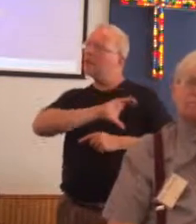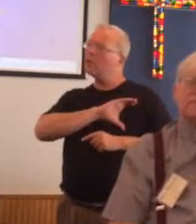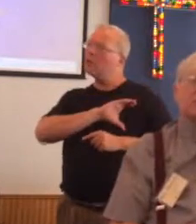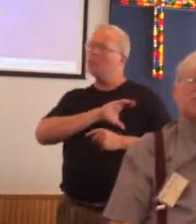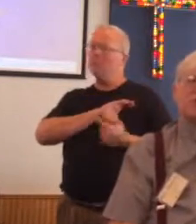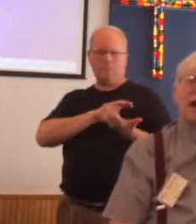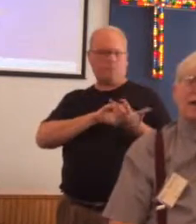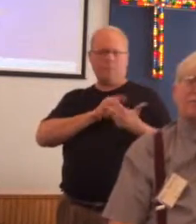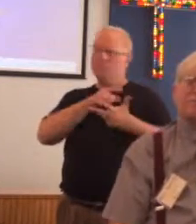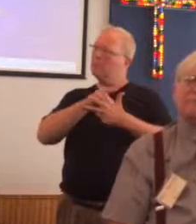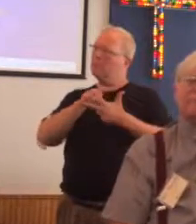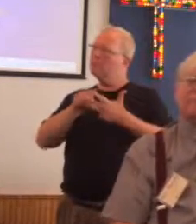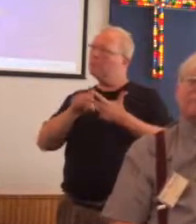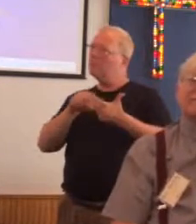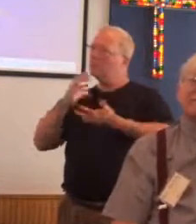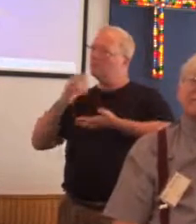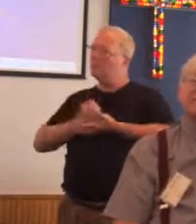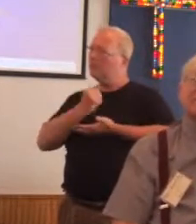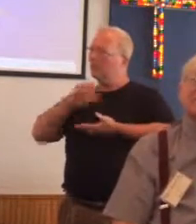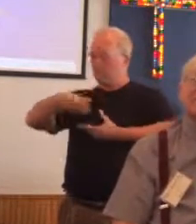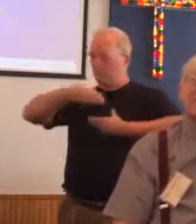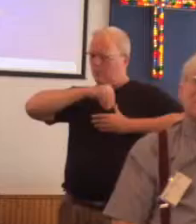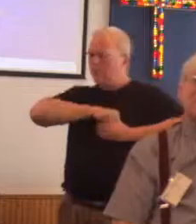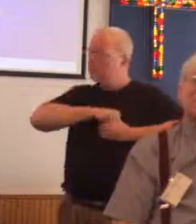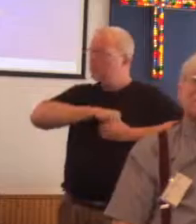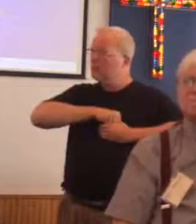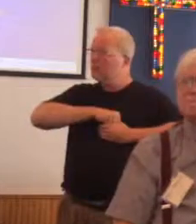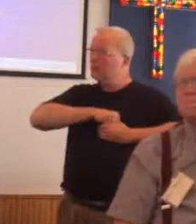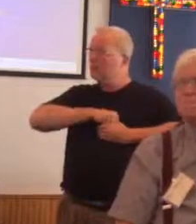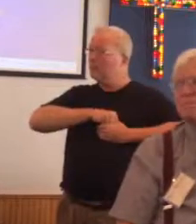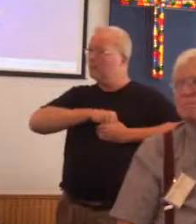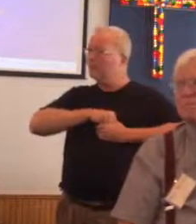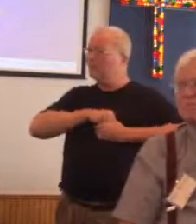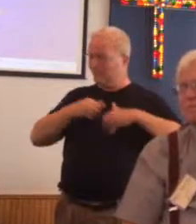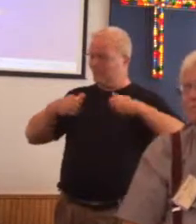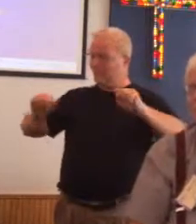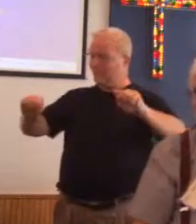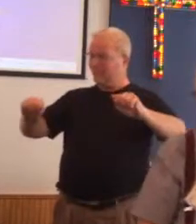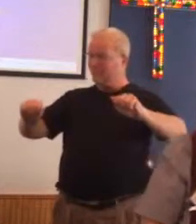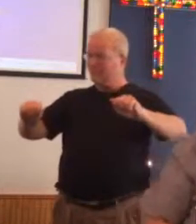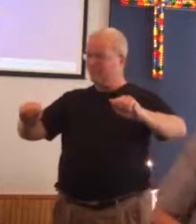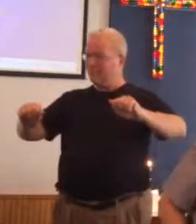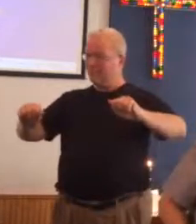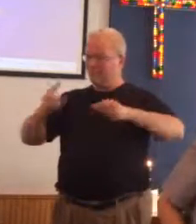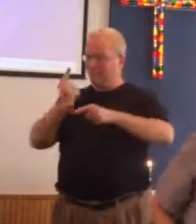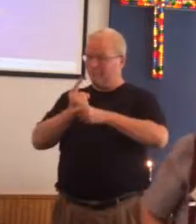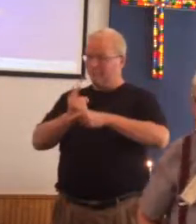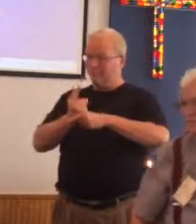Give it a try. Amen? Amen.